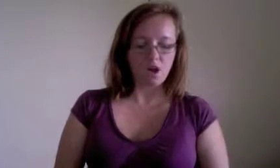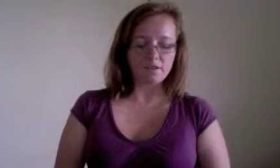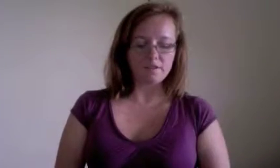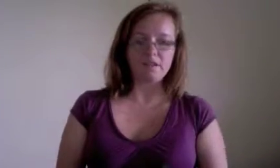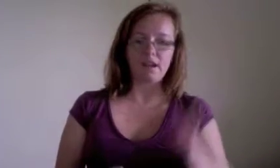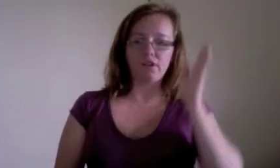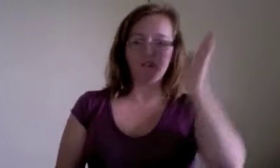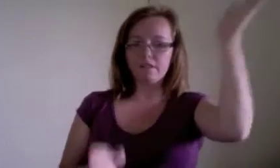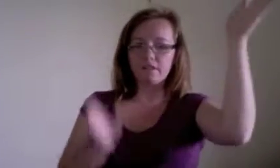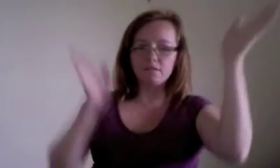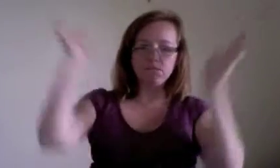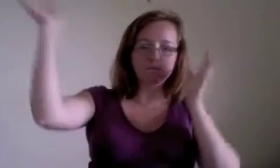Austintown is this,